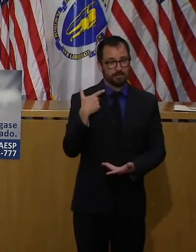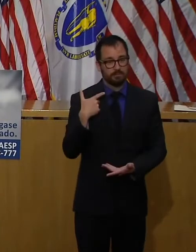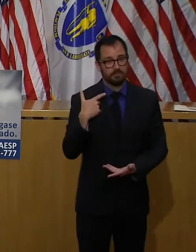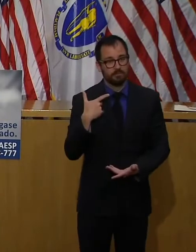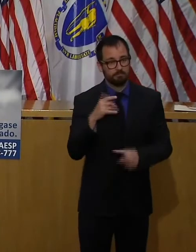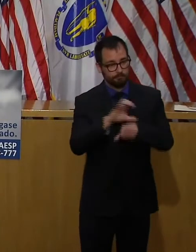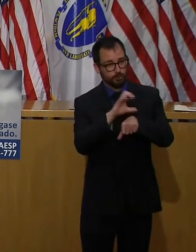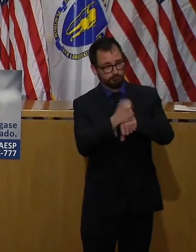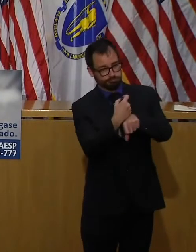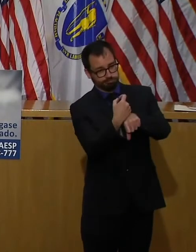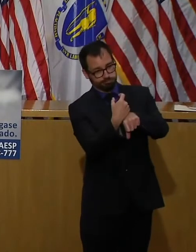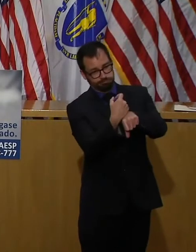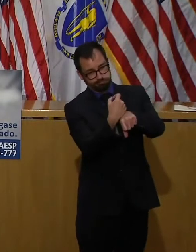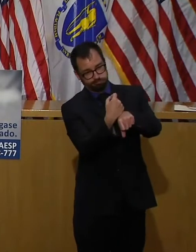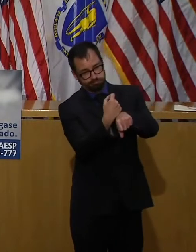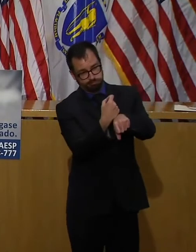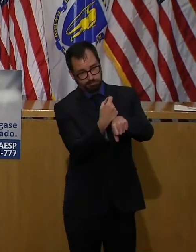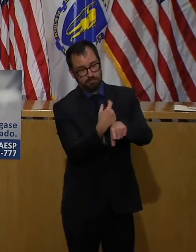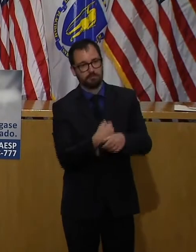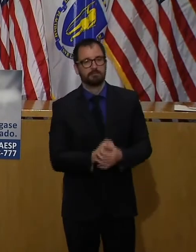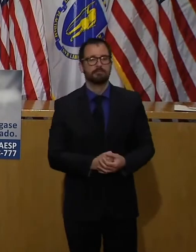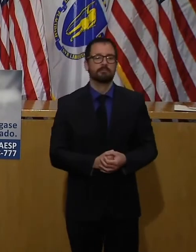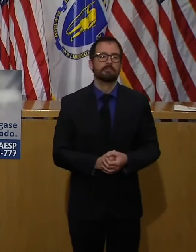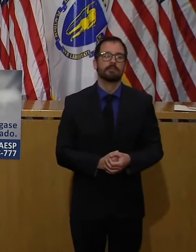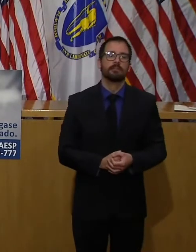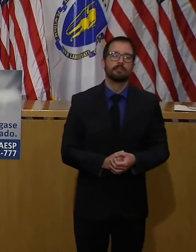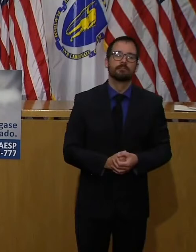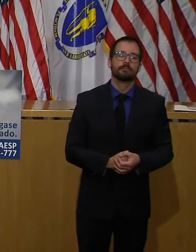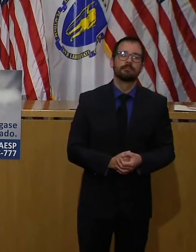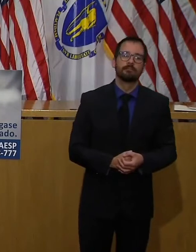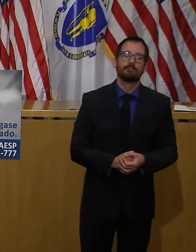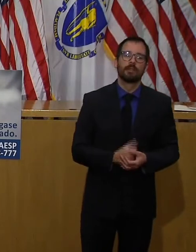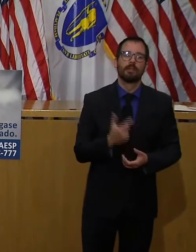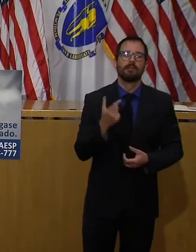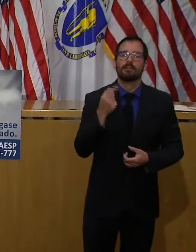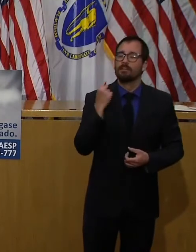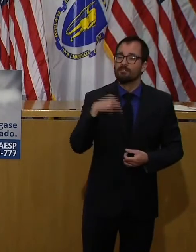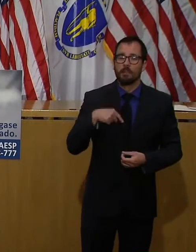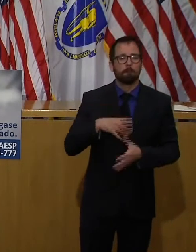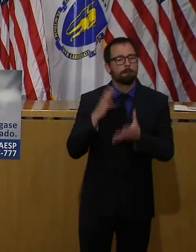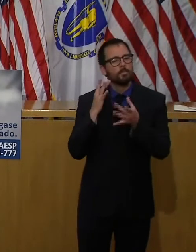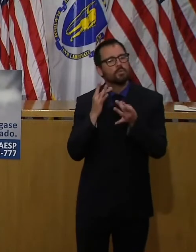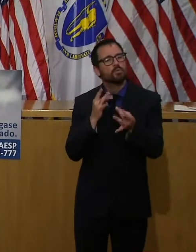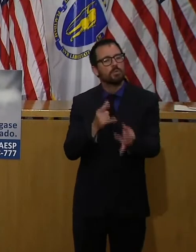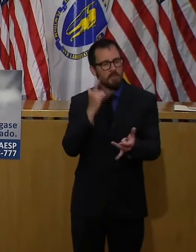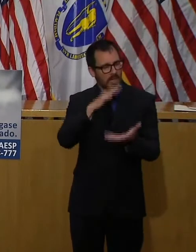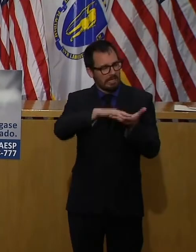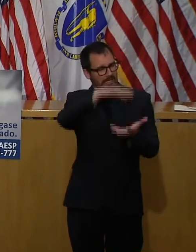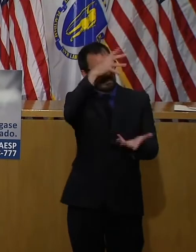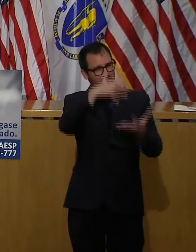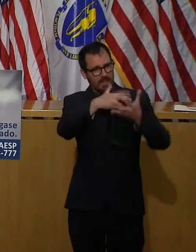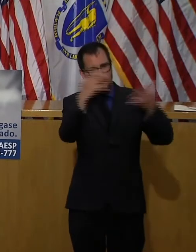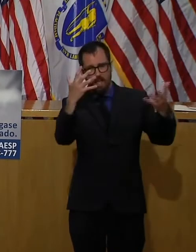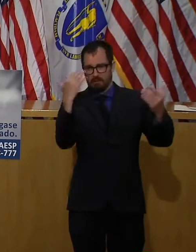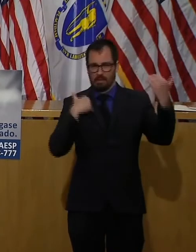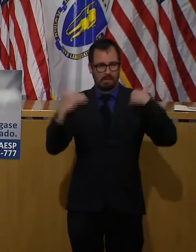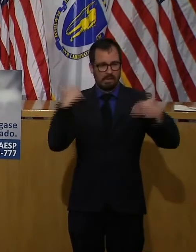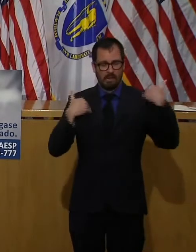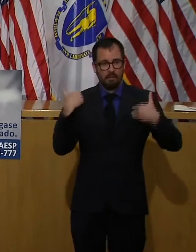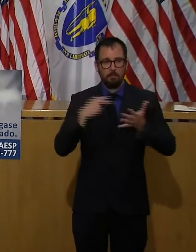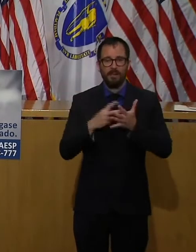team who is working long hours through the night to make sure any of